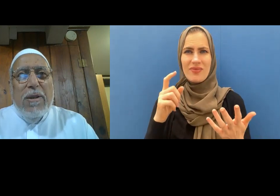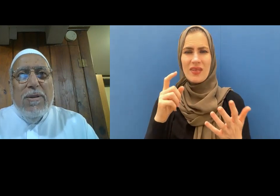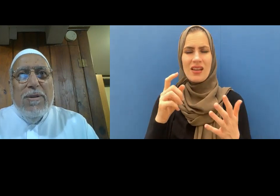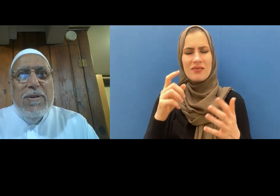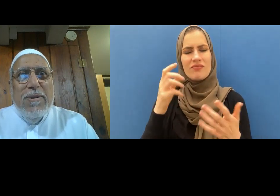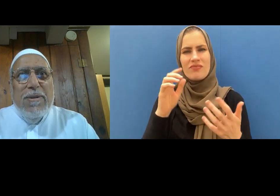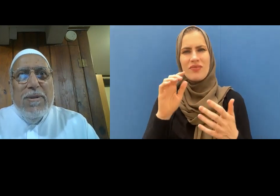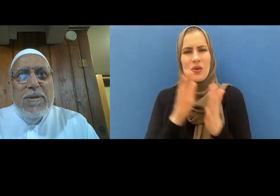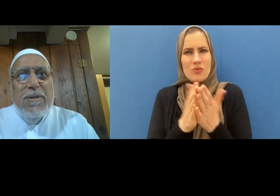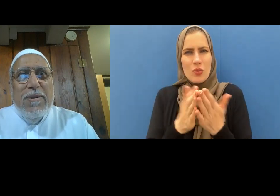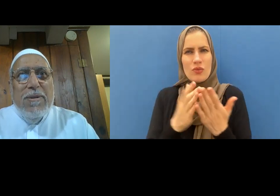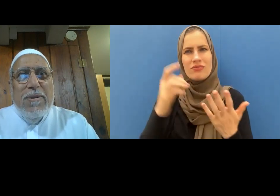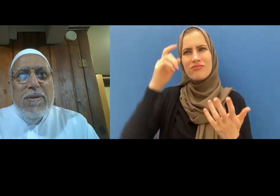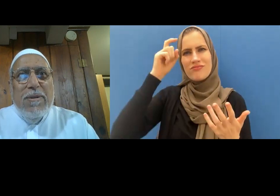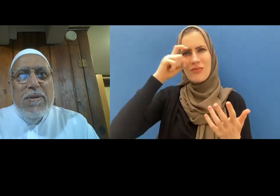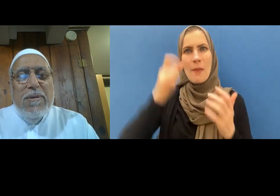read.